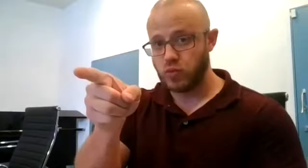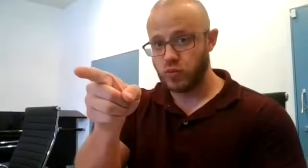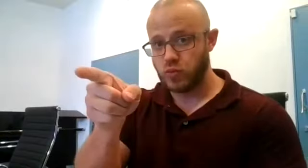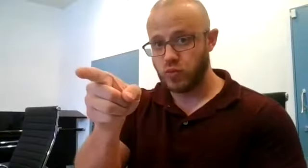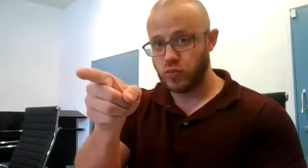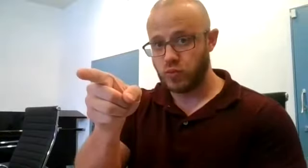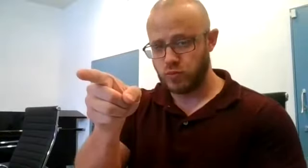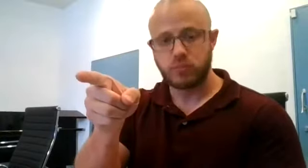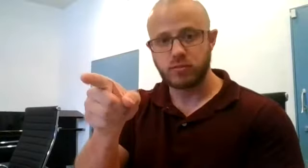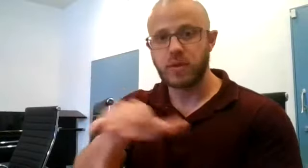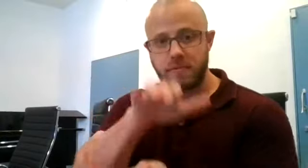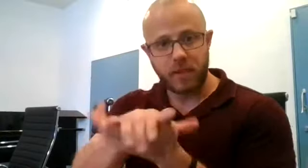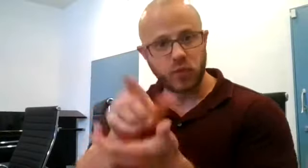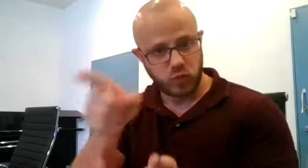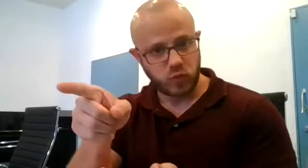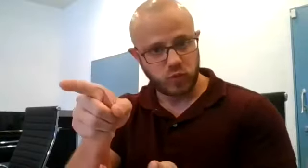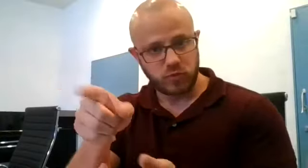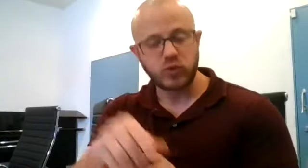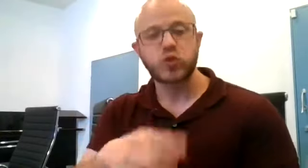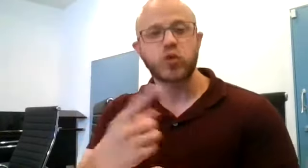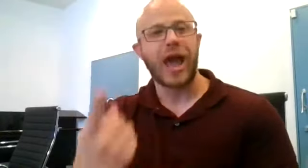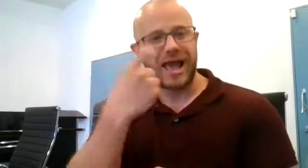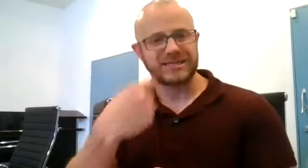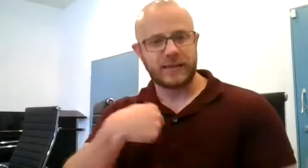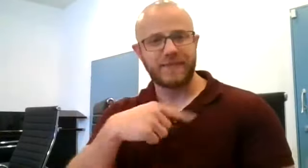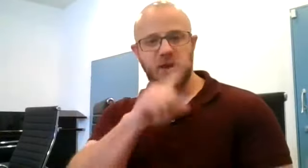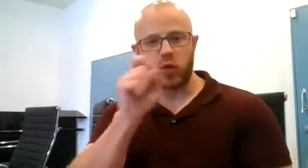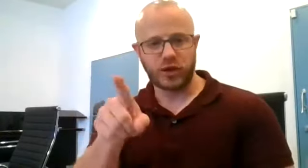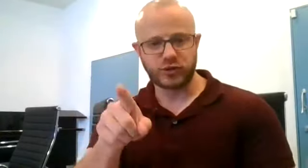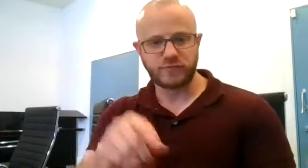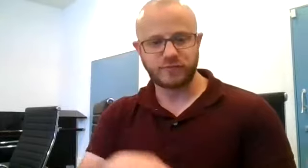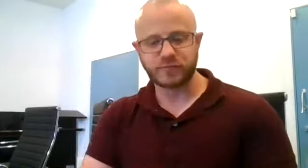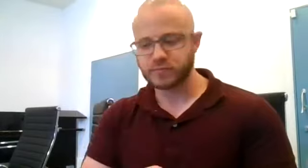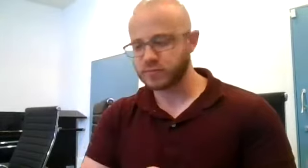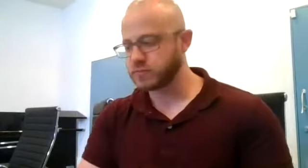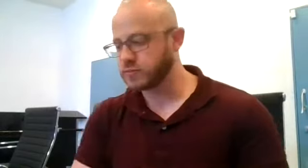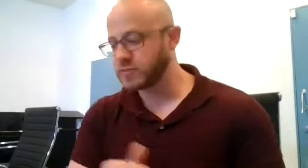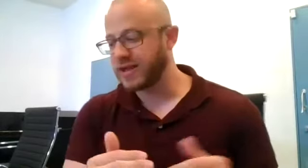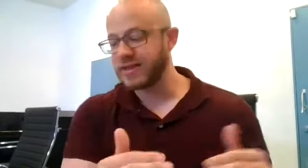you? Married you? So you're asking me a question, right?